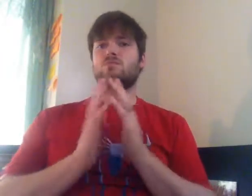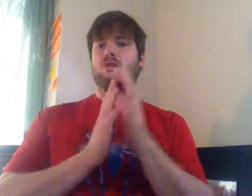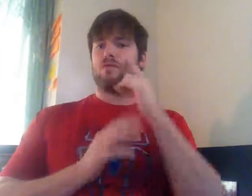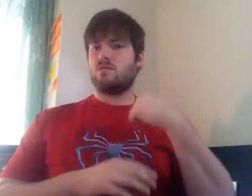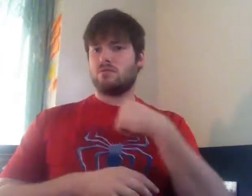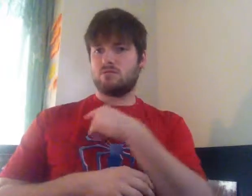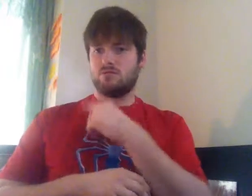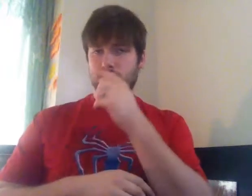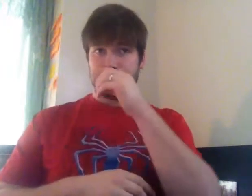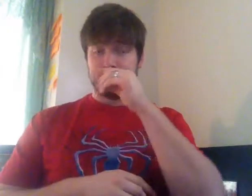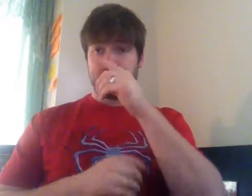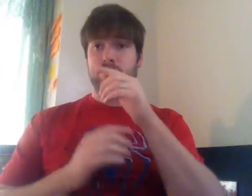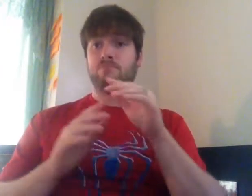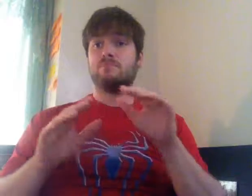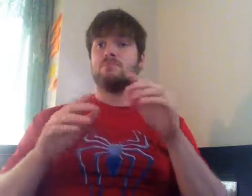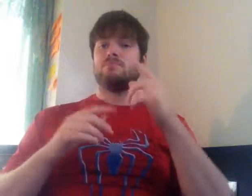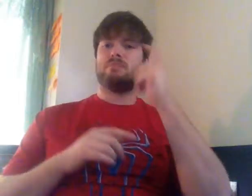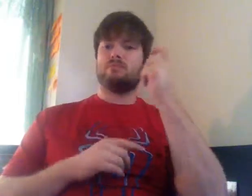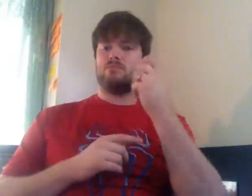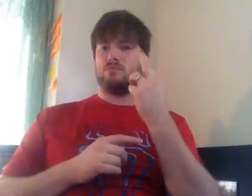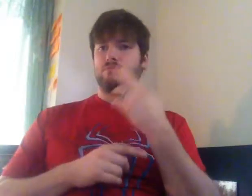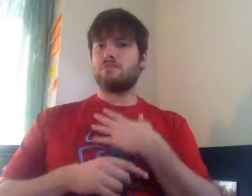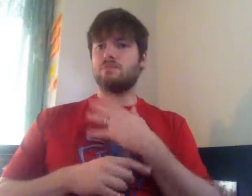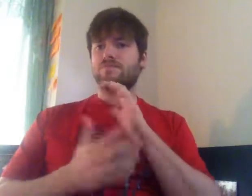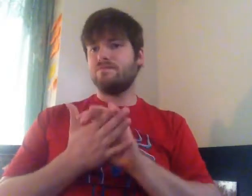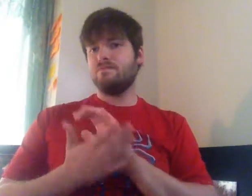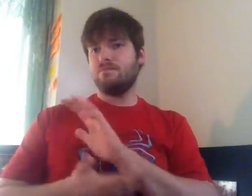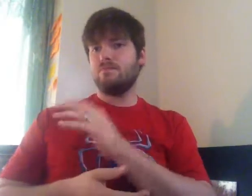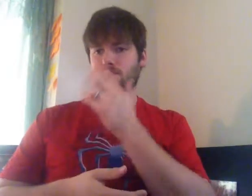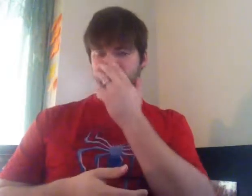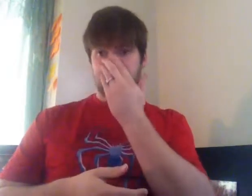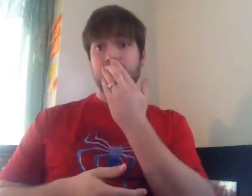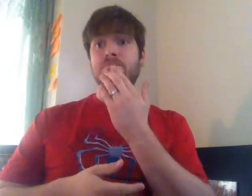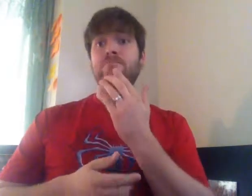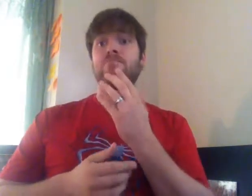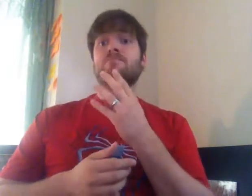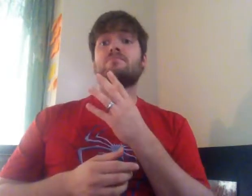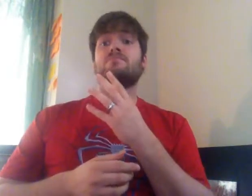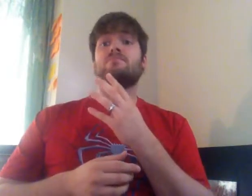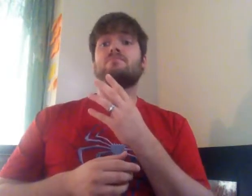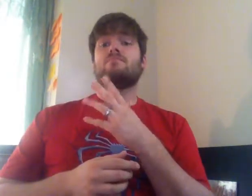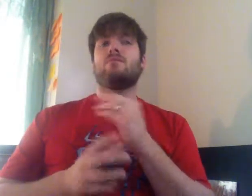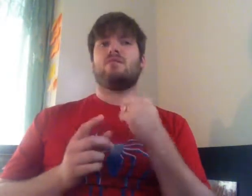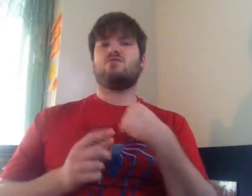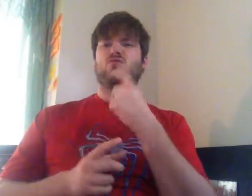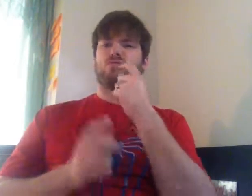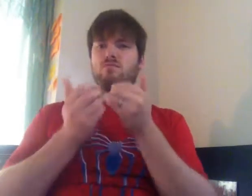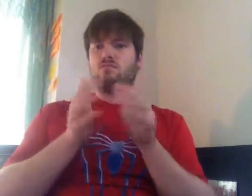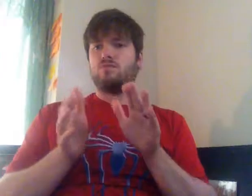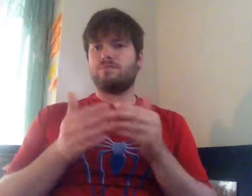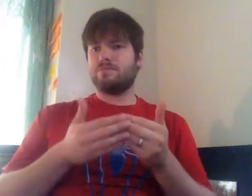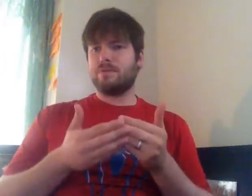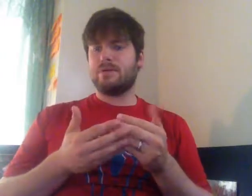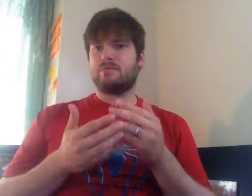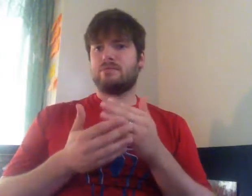Mexico and Central America. This is TD1, winds are 35, moving east-northeast at 7, meaning if it's not on